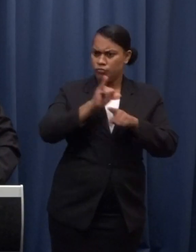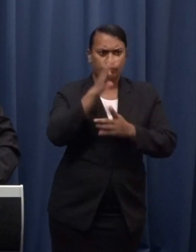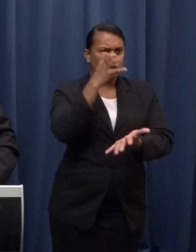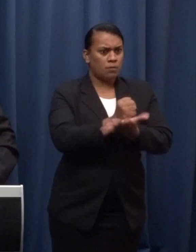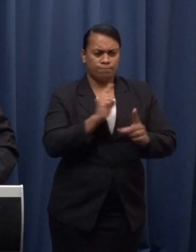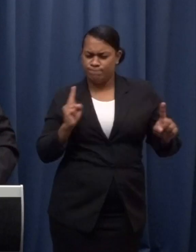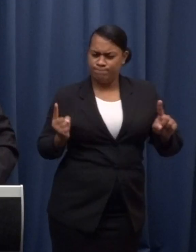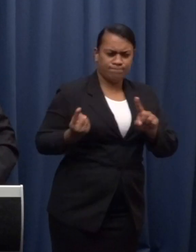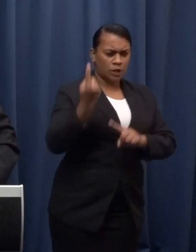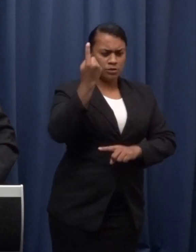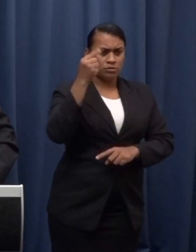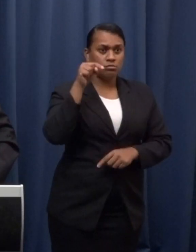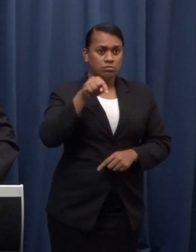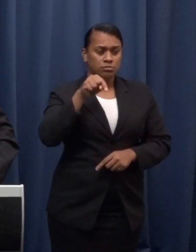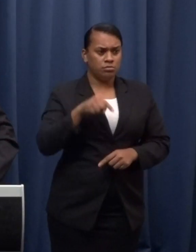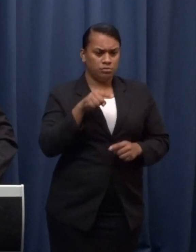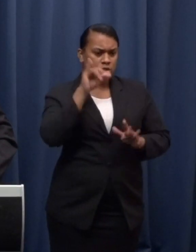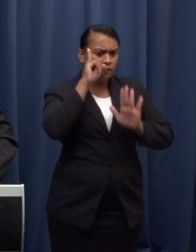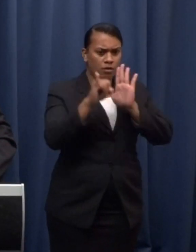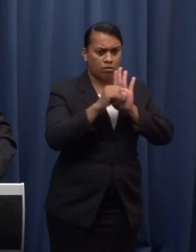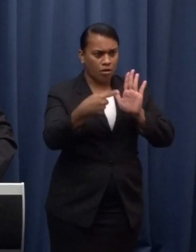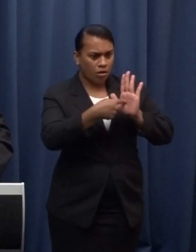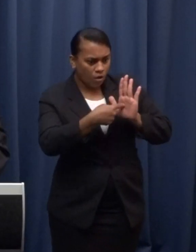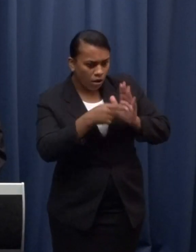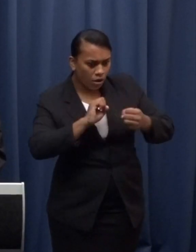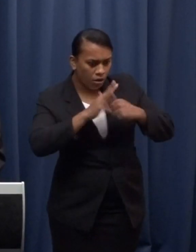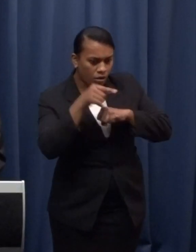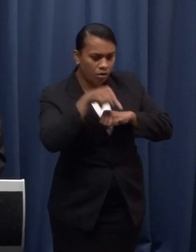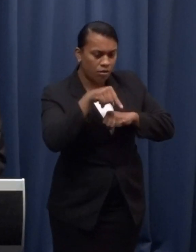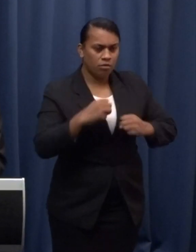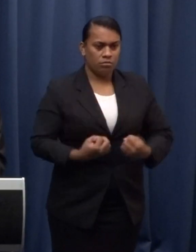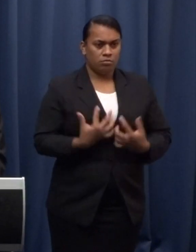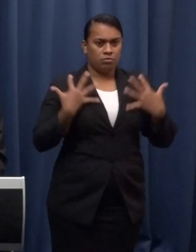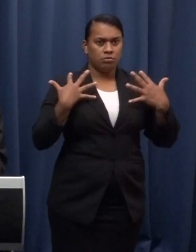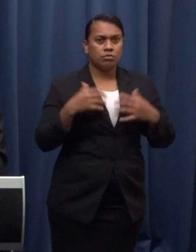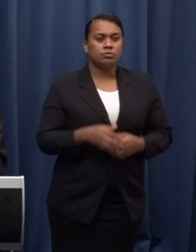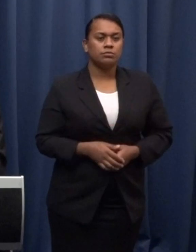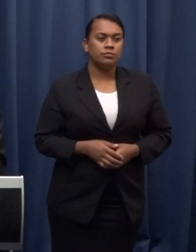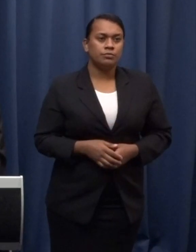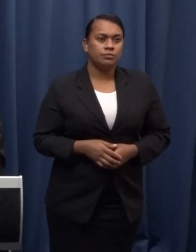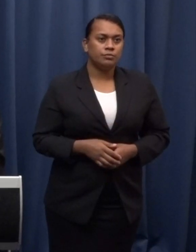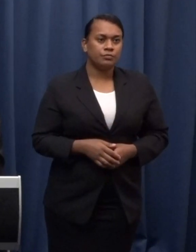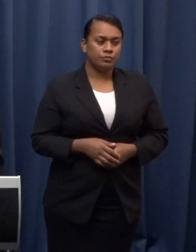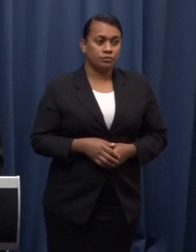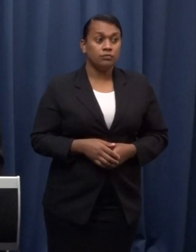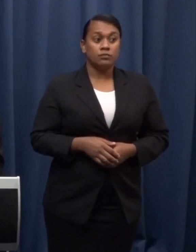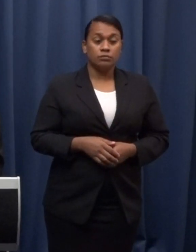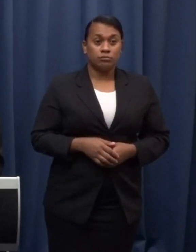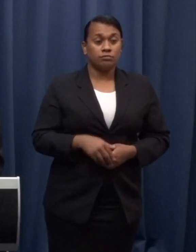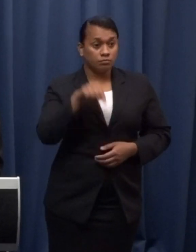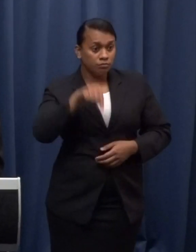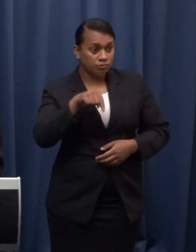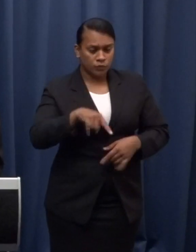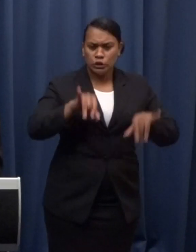novel coronavirus, known as COVID-19. This is an event we have expected and spent months preparing